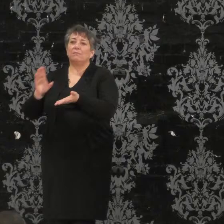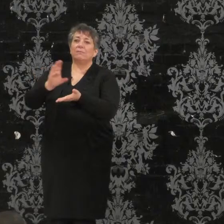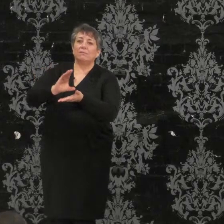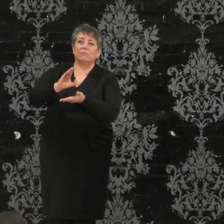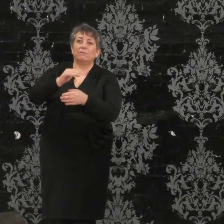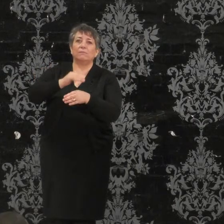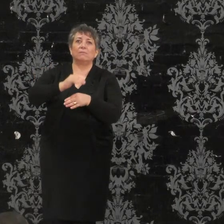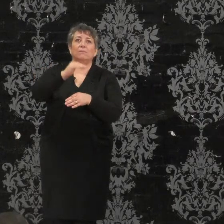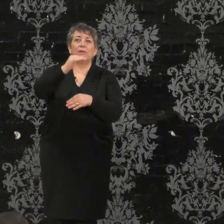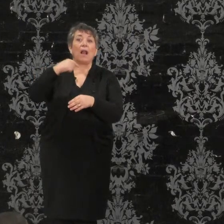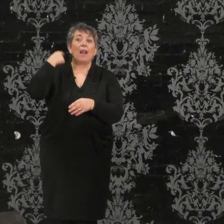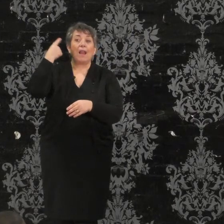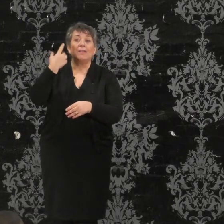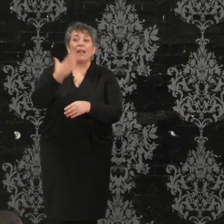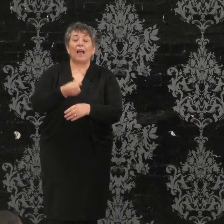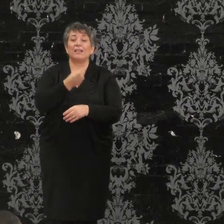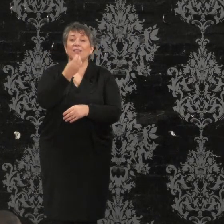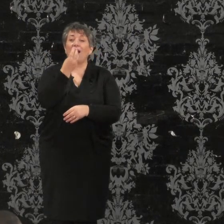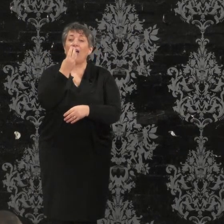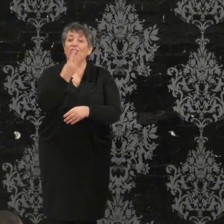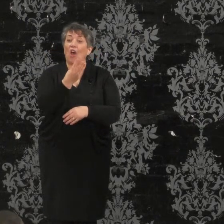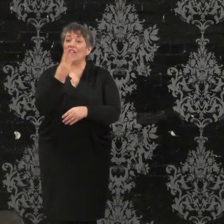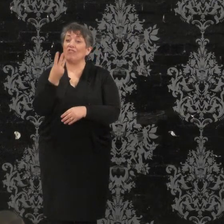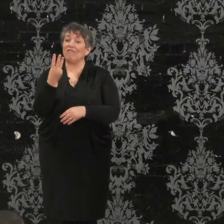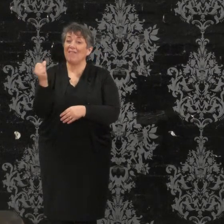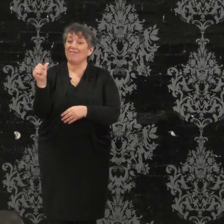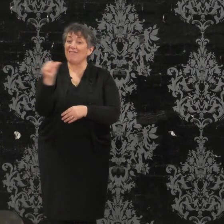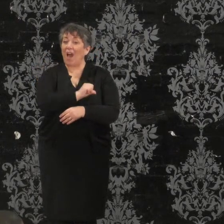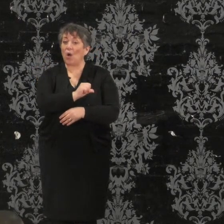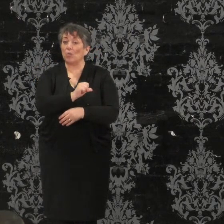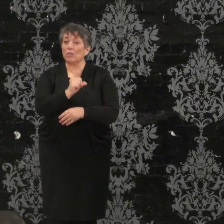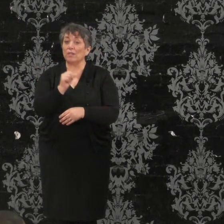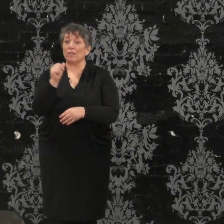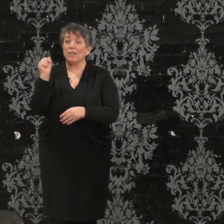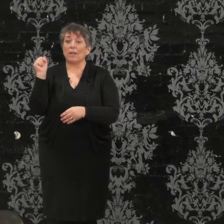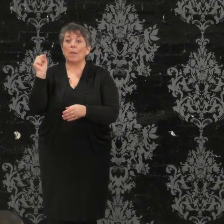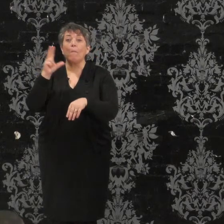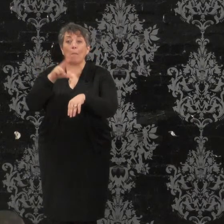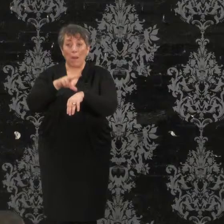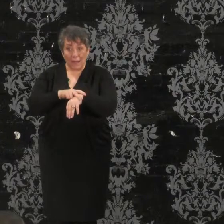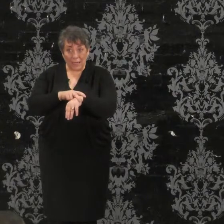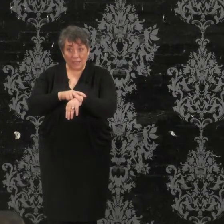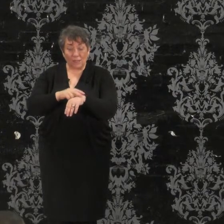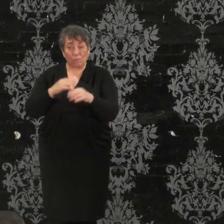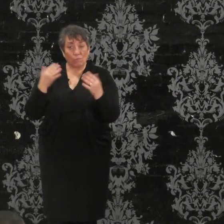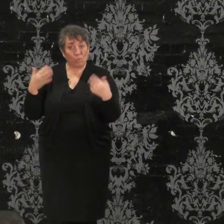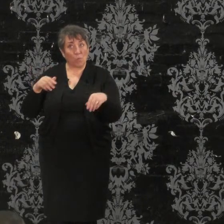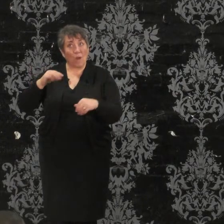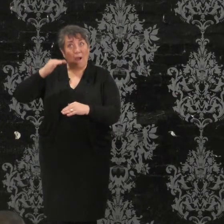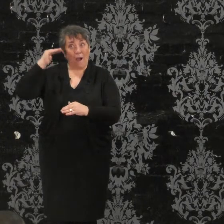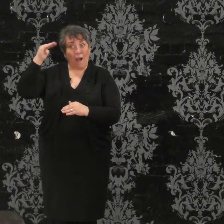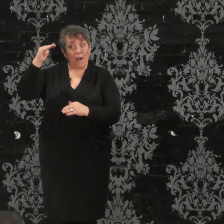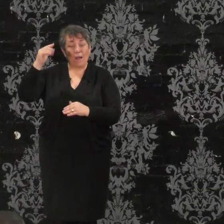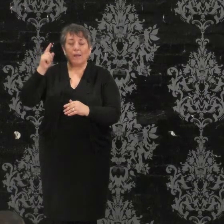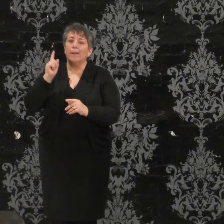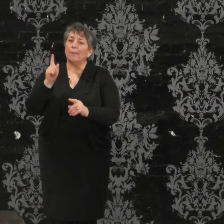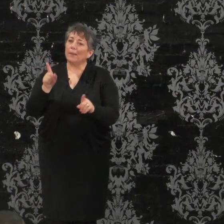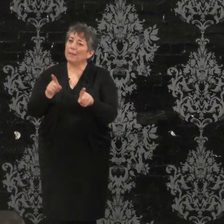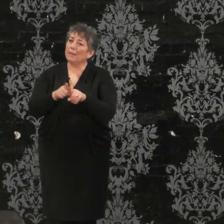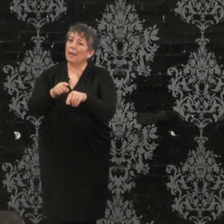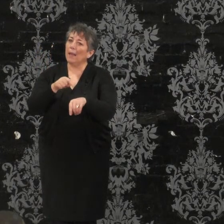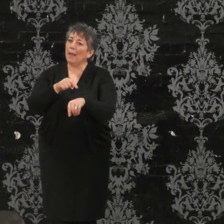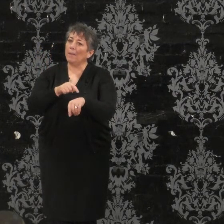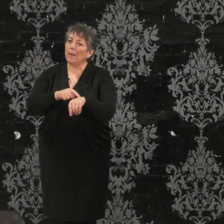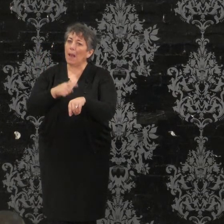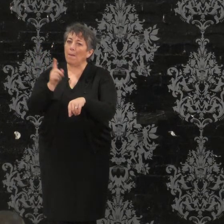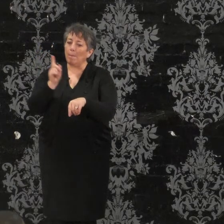than 33,000. That's the highest it's been for a decade. However, our population has increased